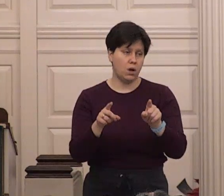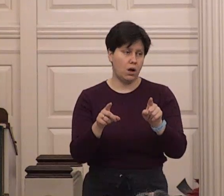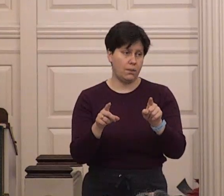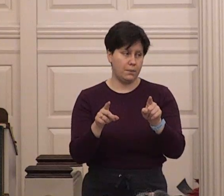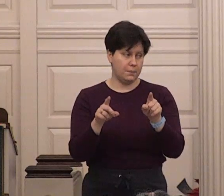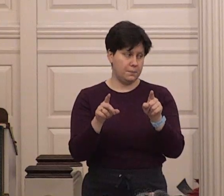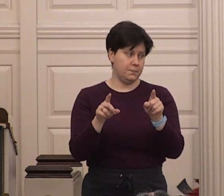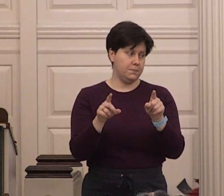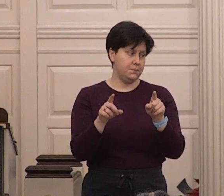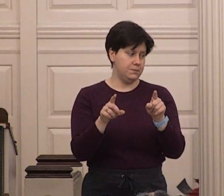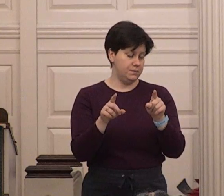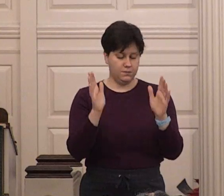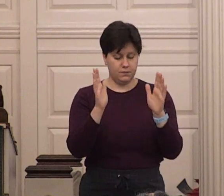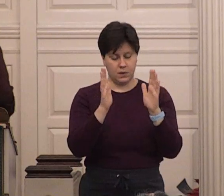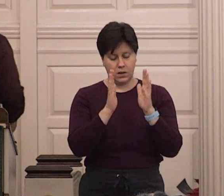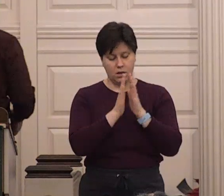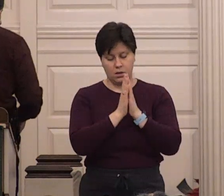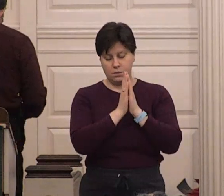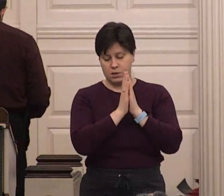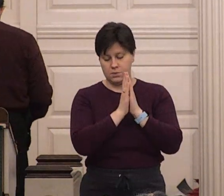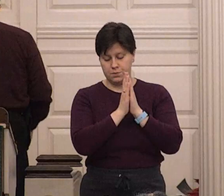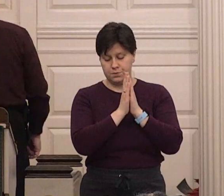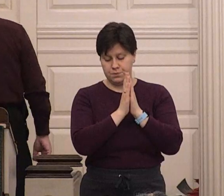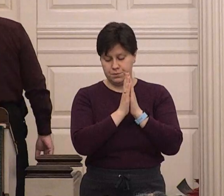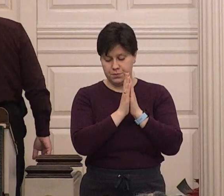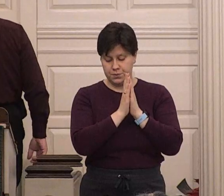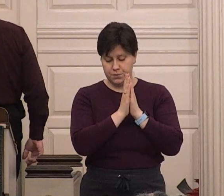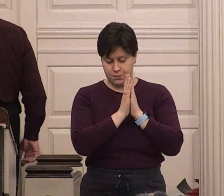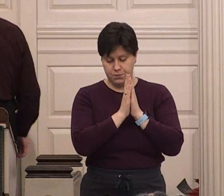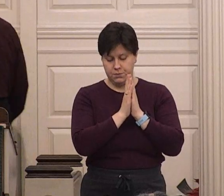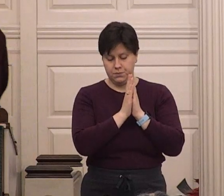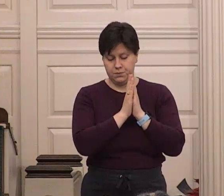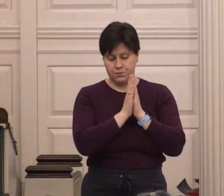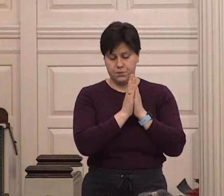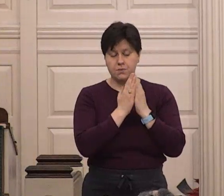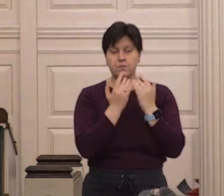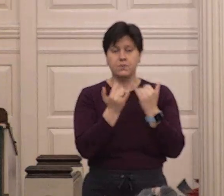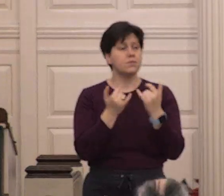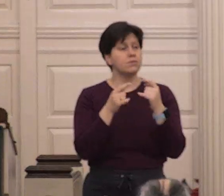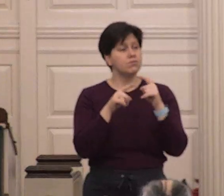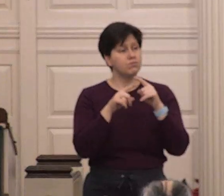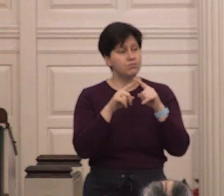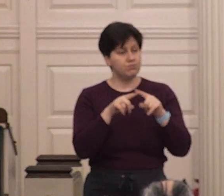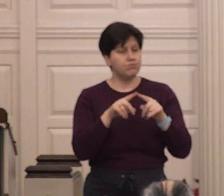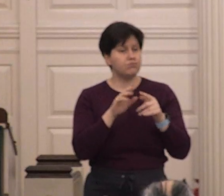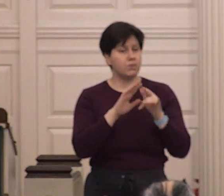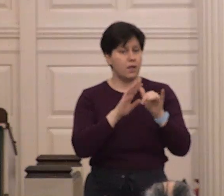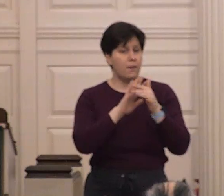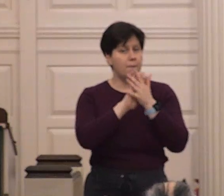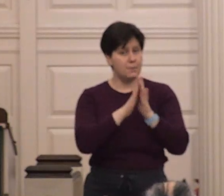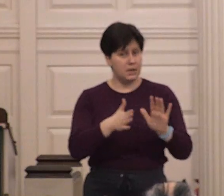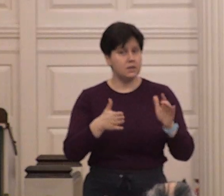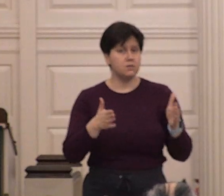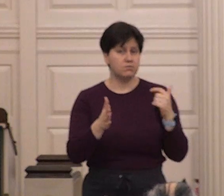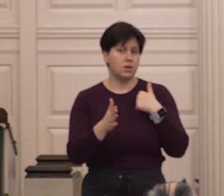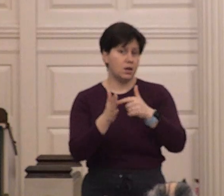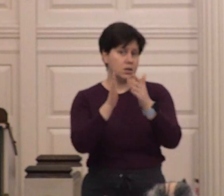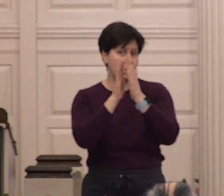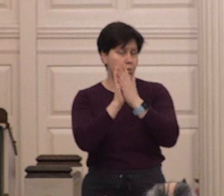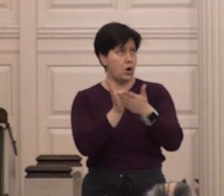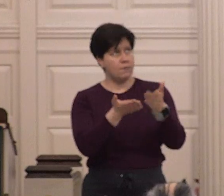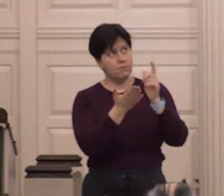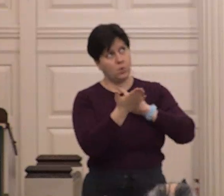life of the world to come. Amen. And now, in peace, let us pray to the Lord.